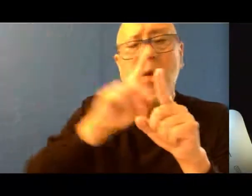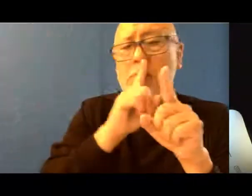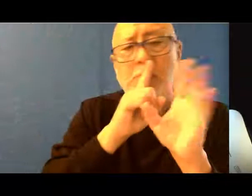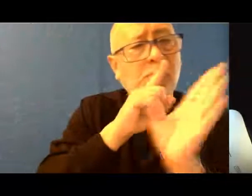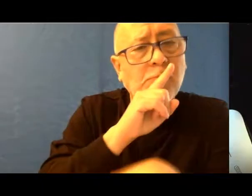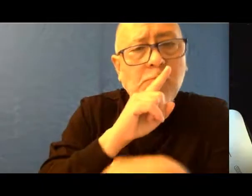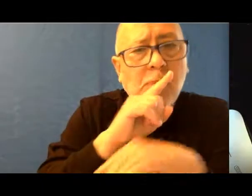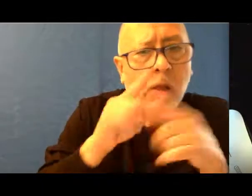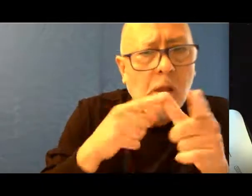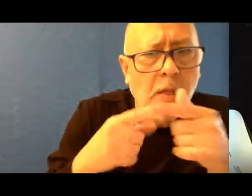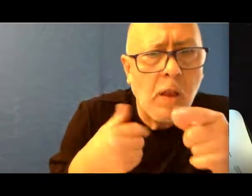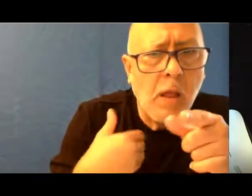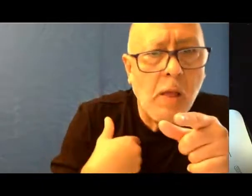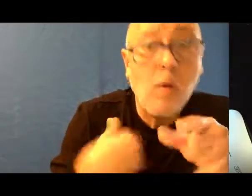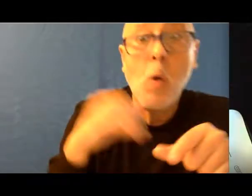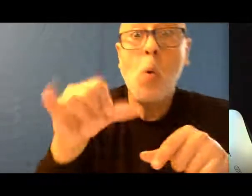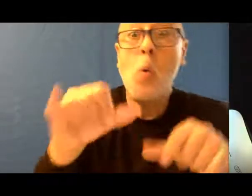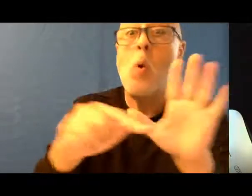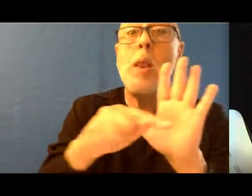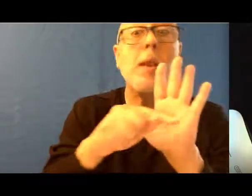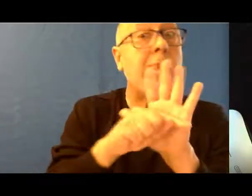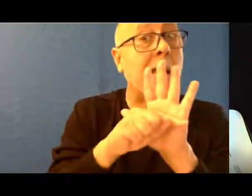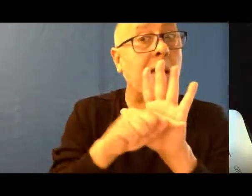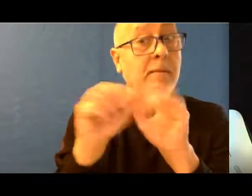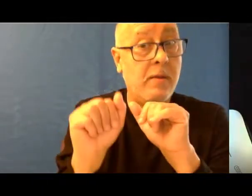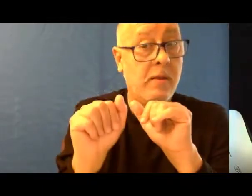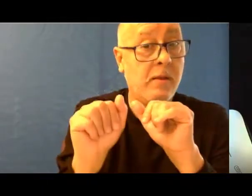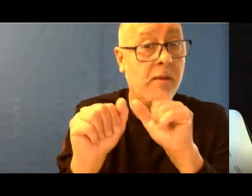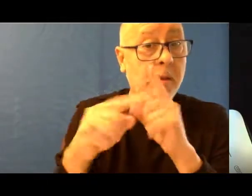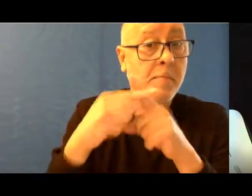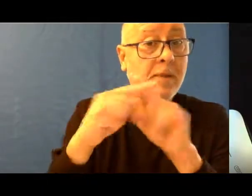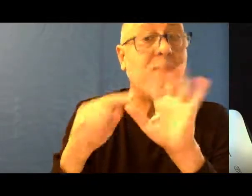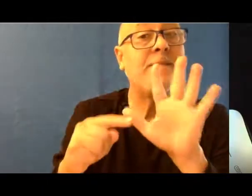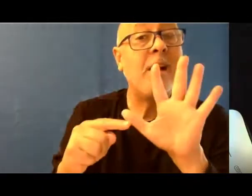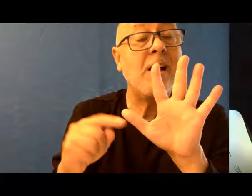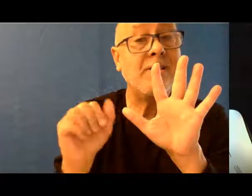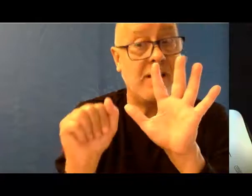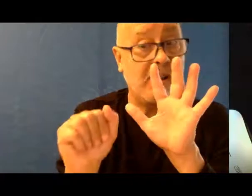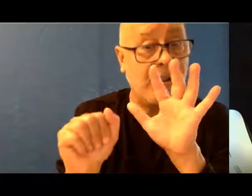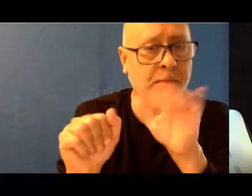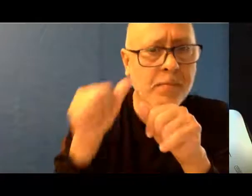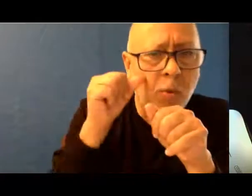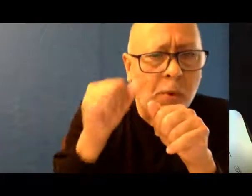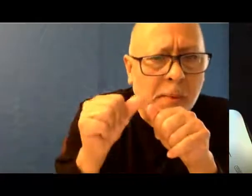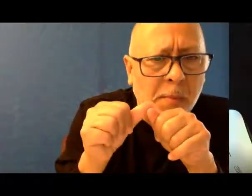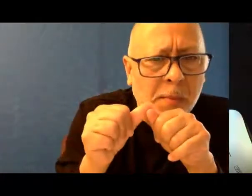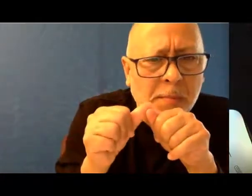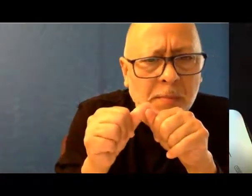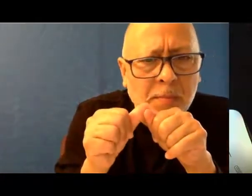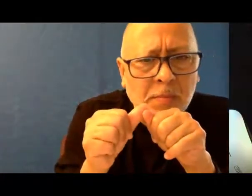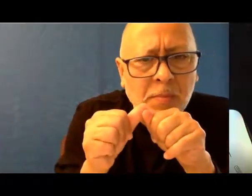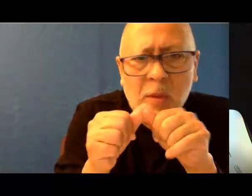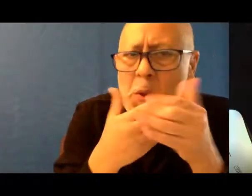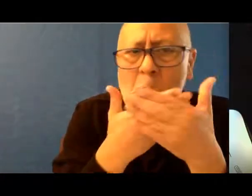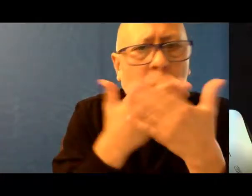Then I'm going to look here. I have a negative a plus 5a. Remember, no